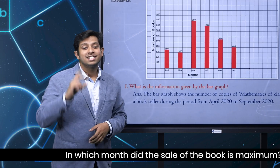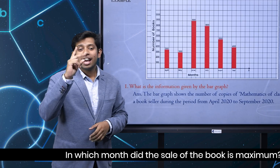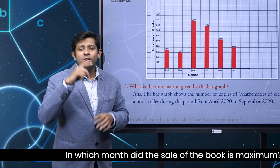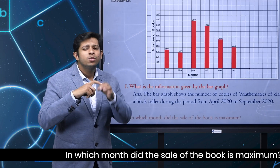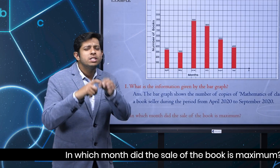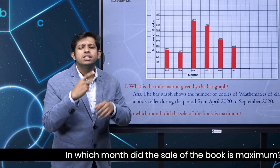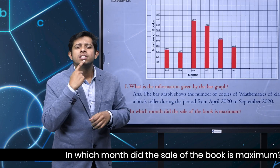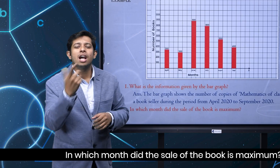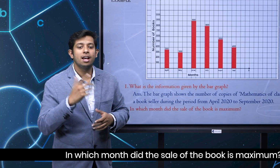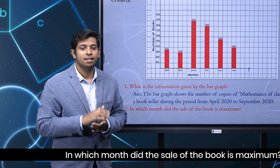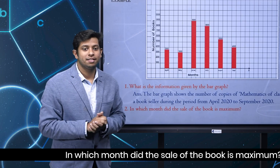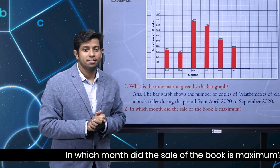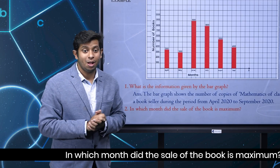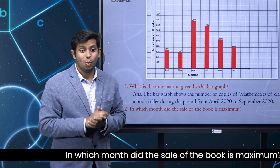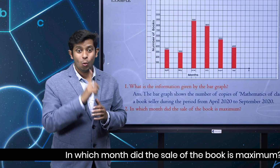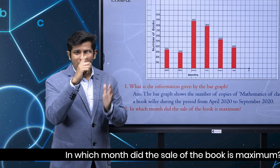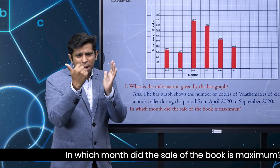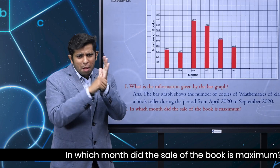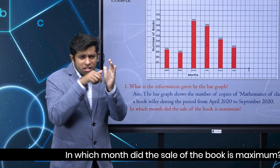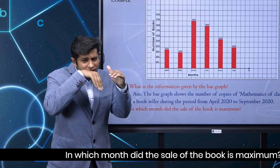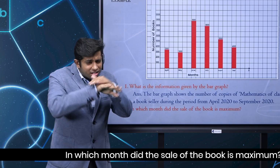In which month did the sale of the book is maximum?